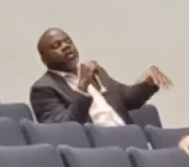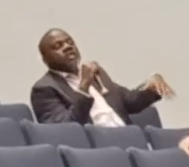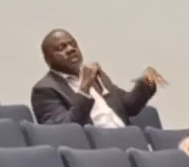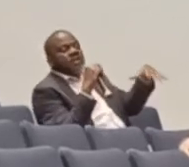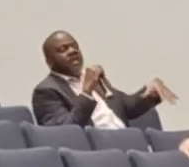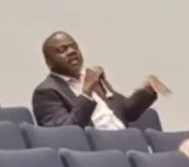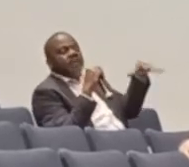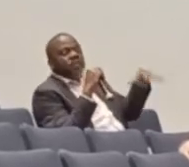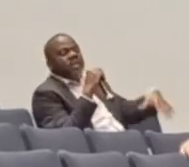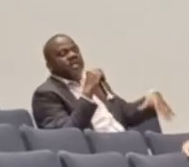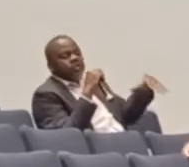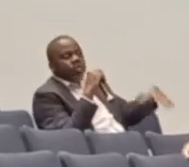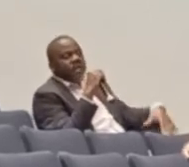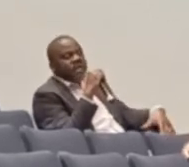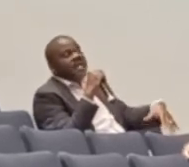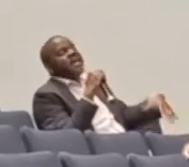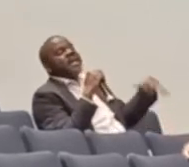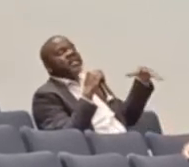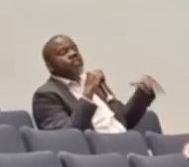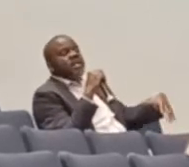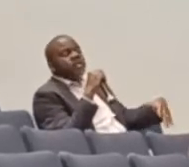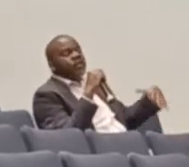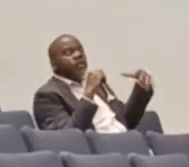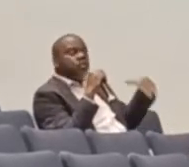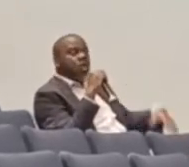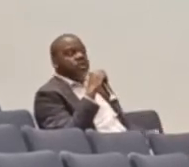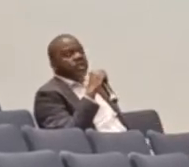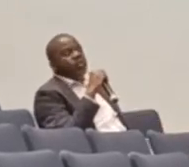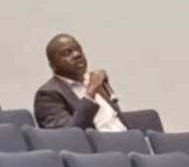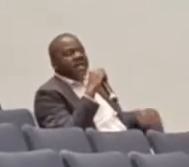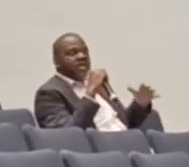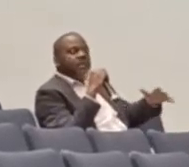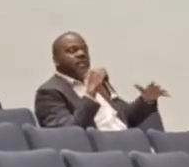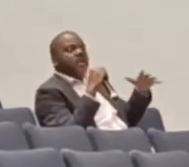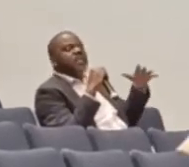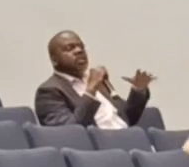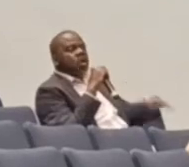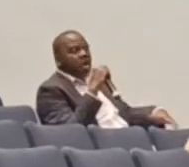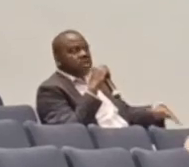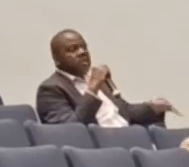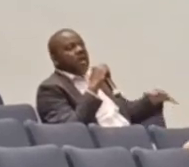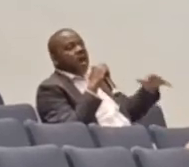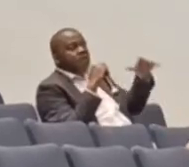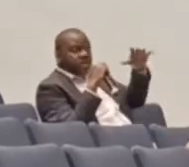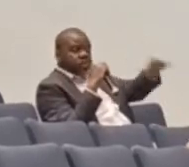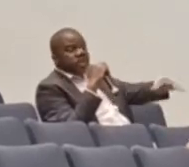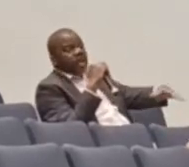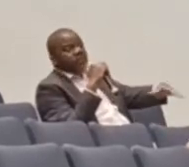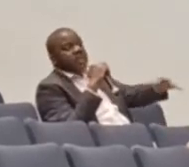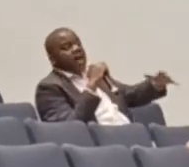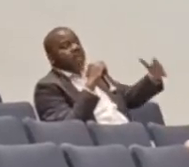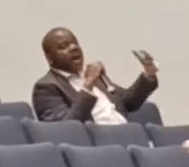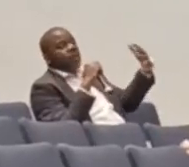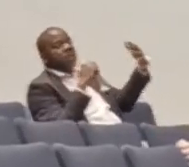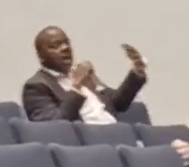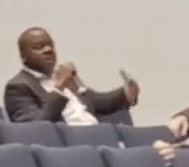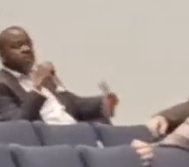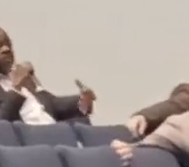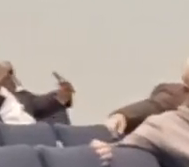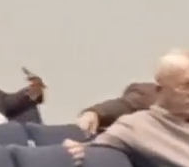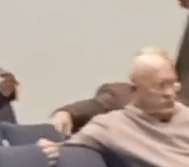on this project looks like the community that it's working in, is to make sure that you talk to the unions. Has there been talks amongst yourselves